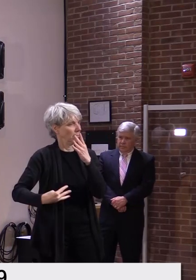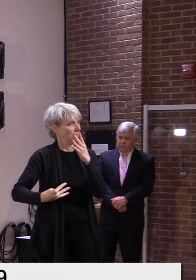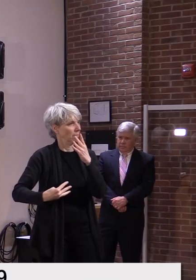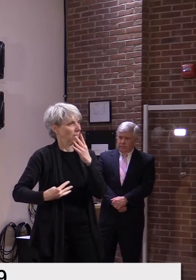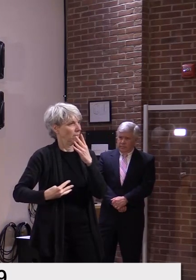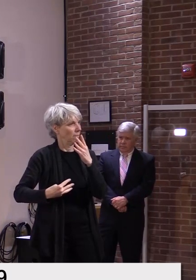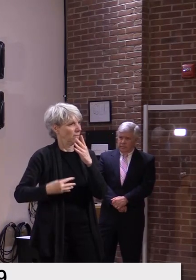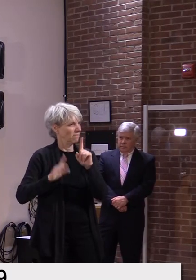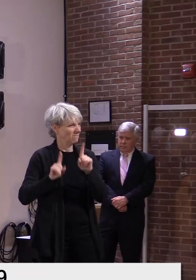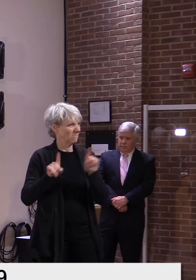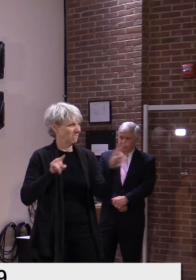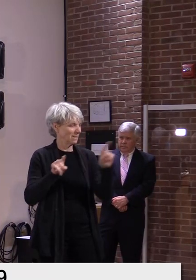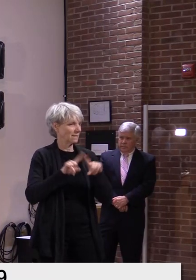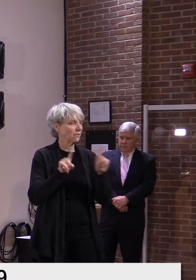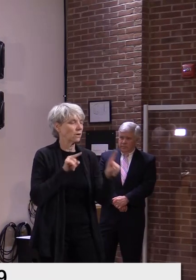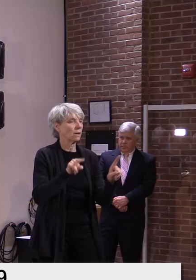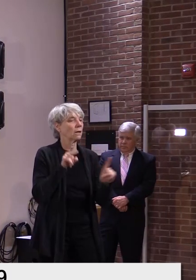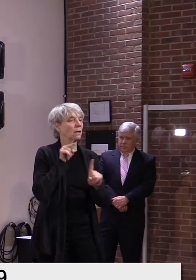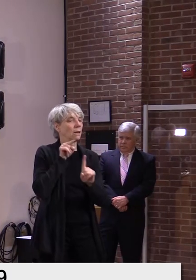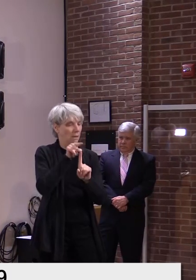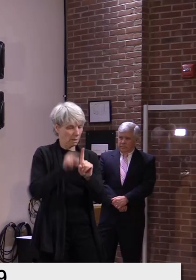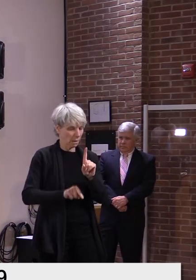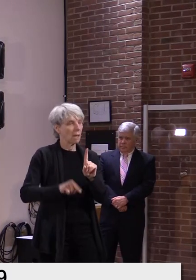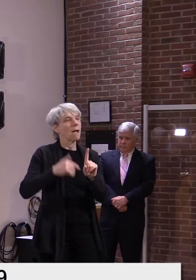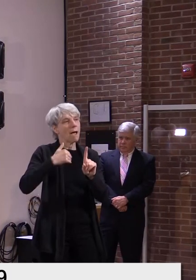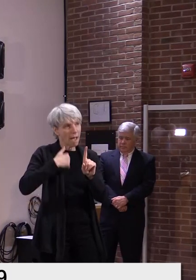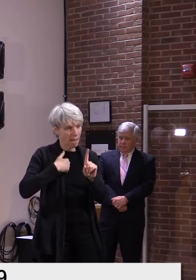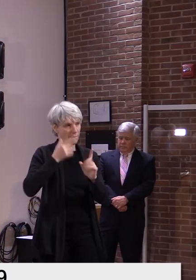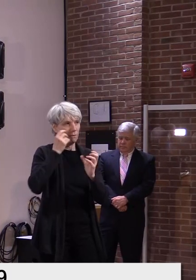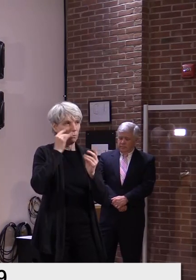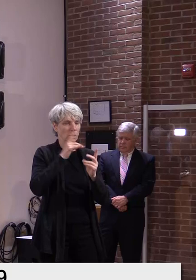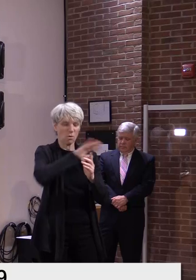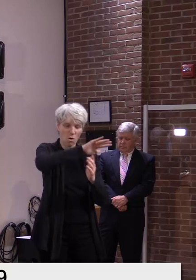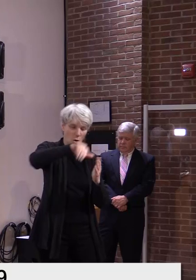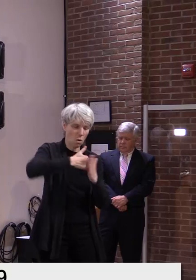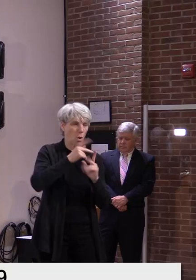on our immunization registry where we'd have your accurate data.